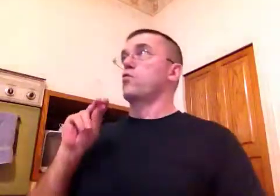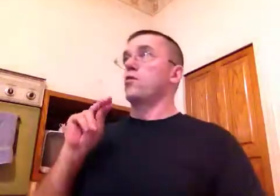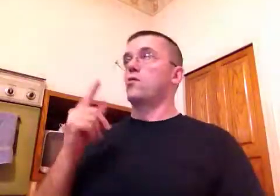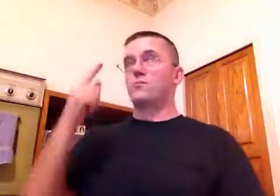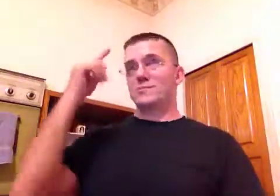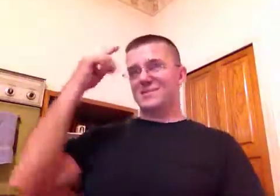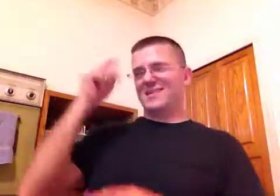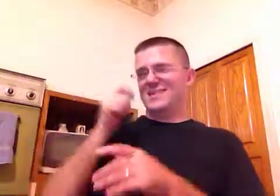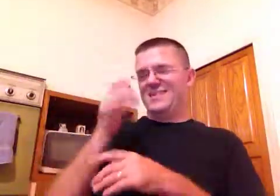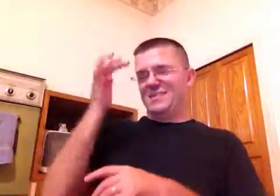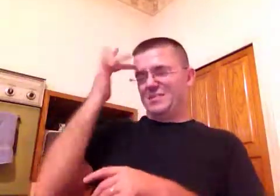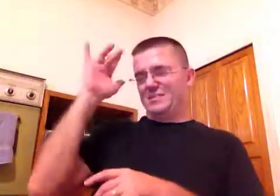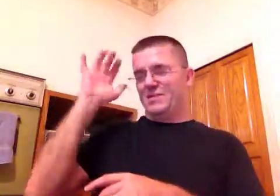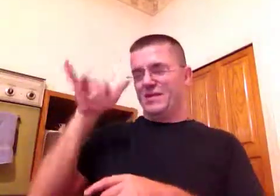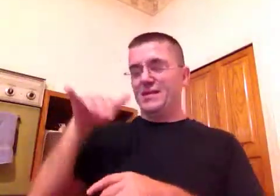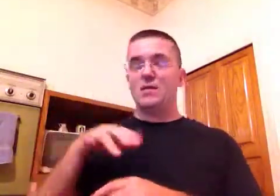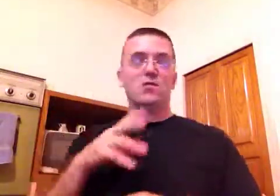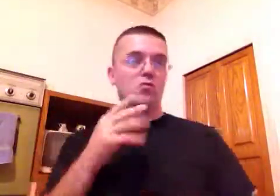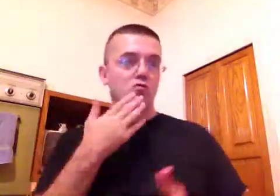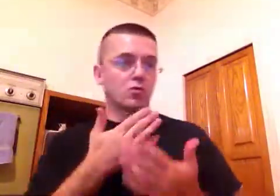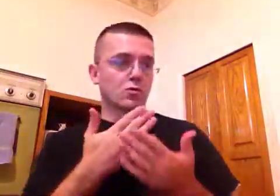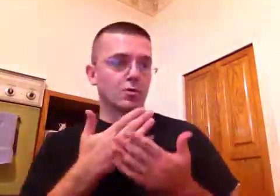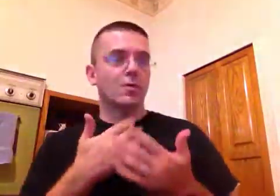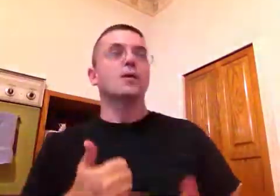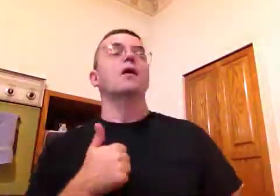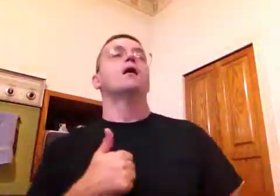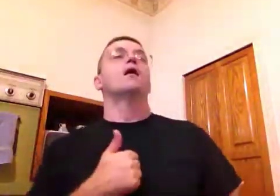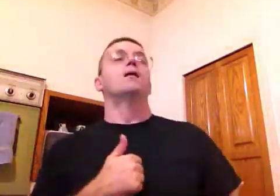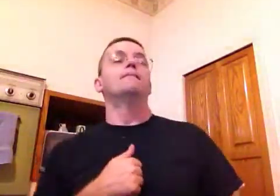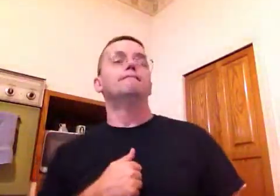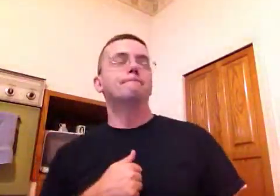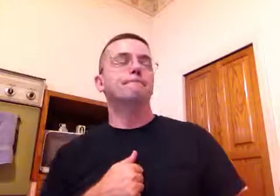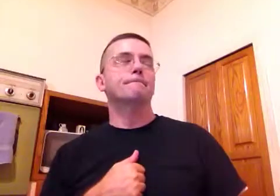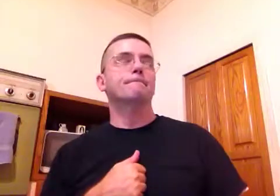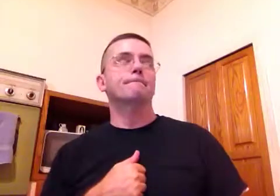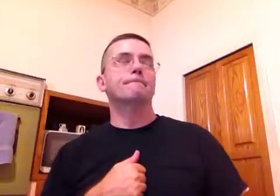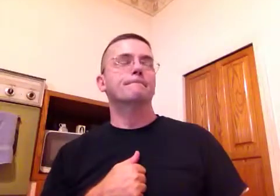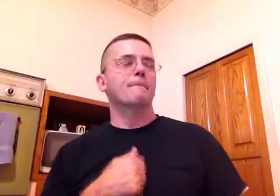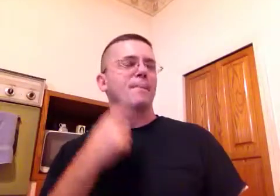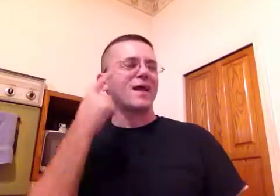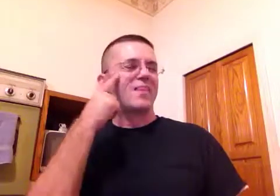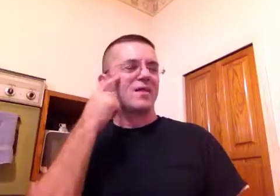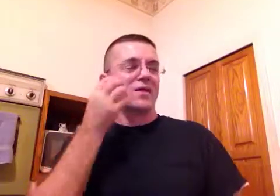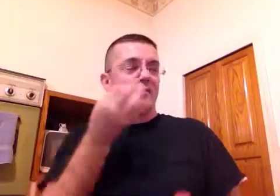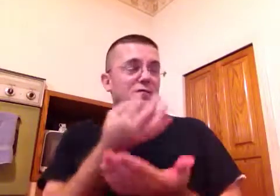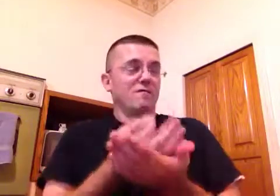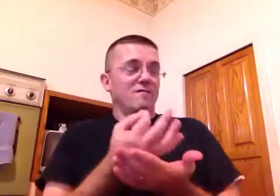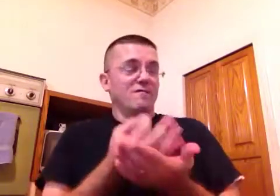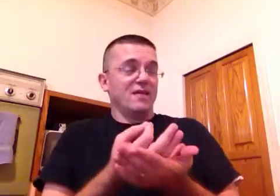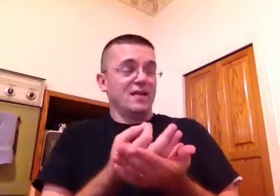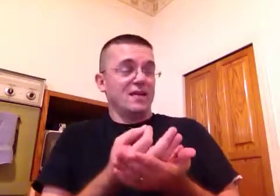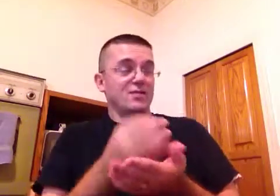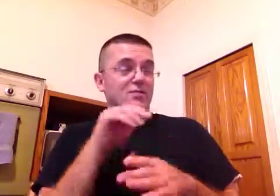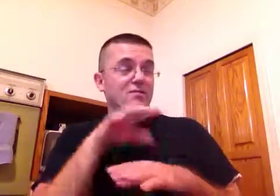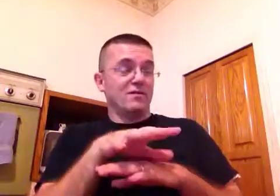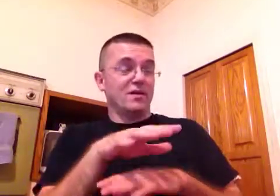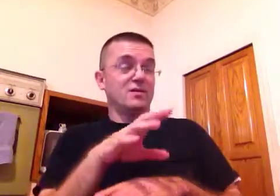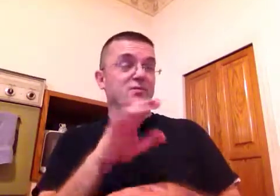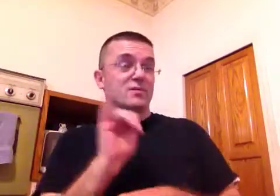that. Good. No, it's and I think your financial advisor might be an insurance agent.